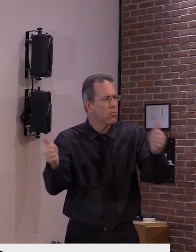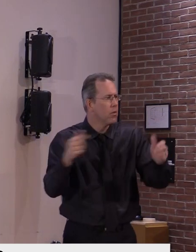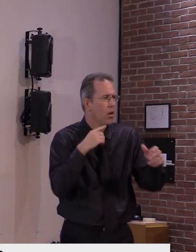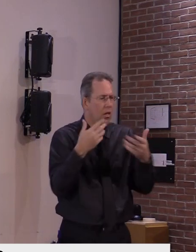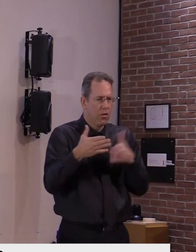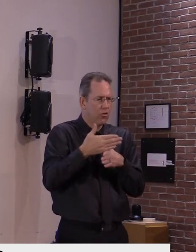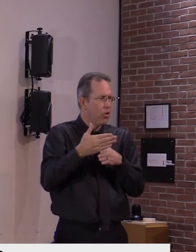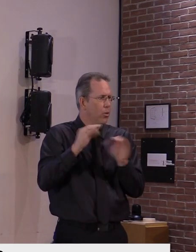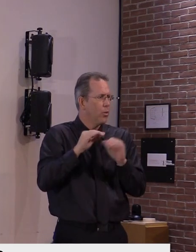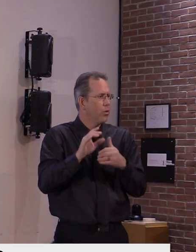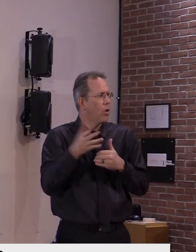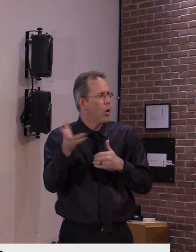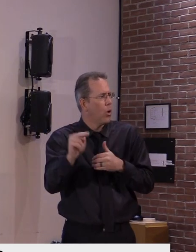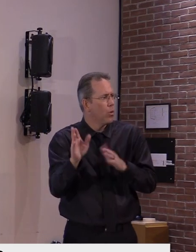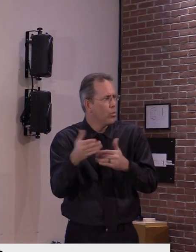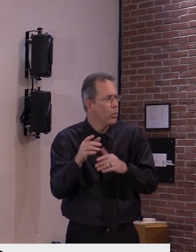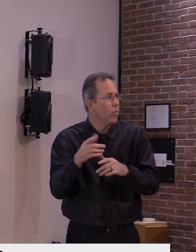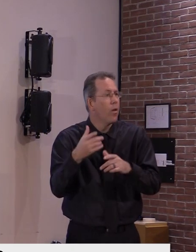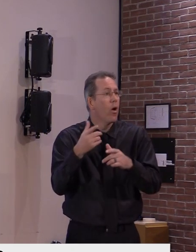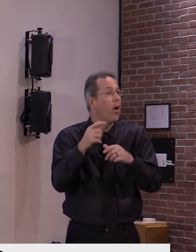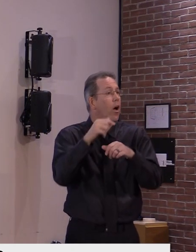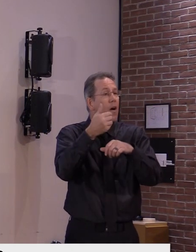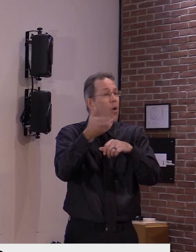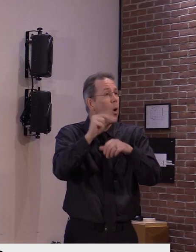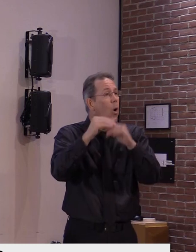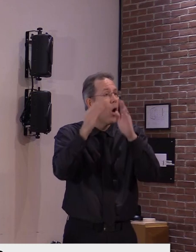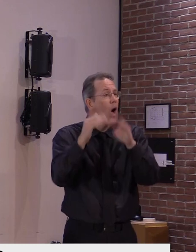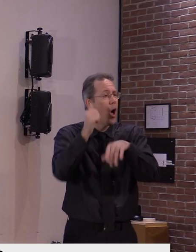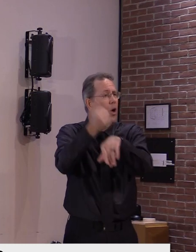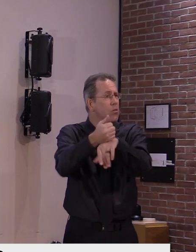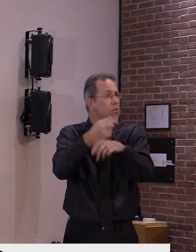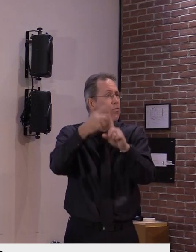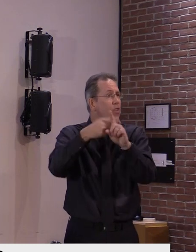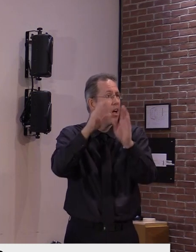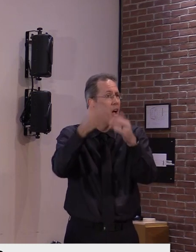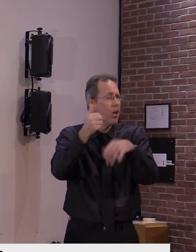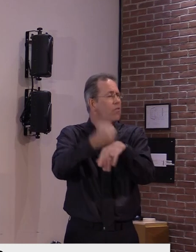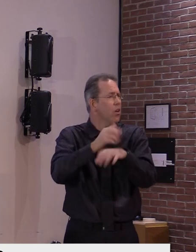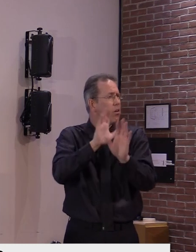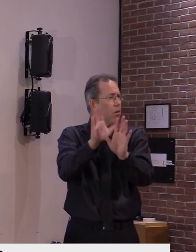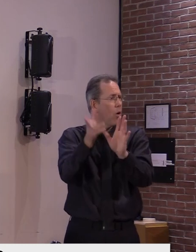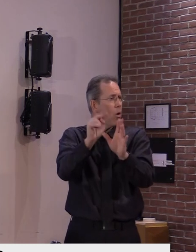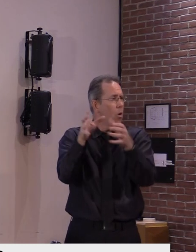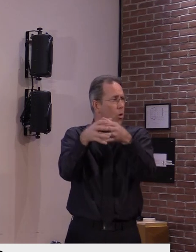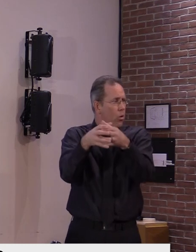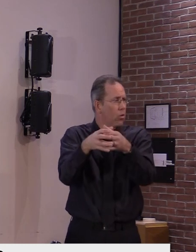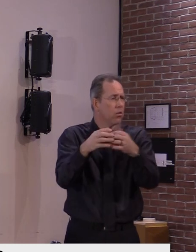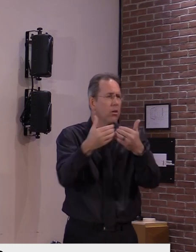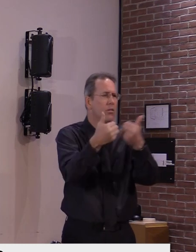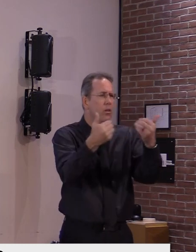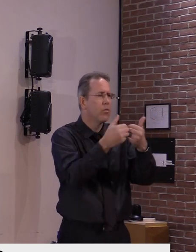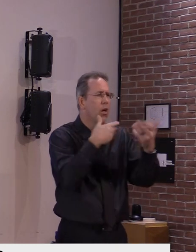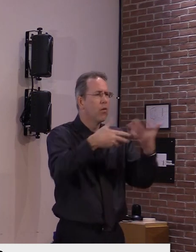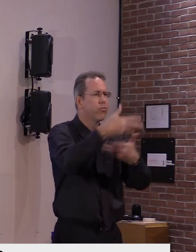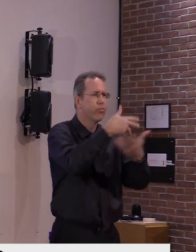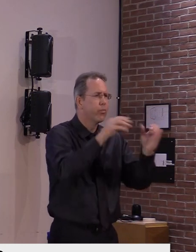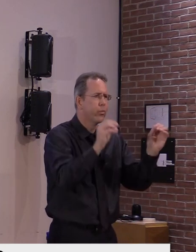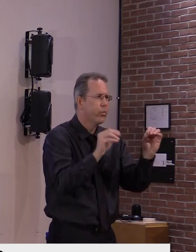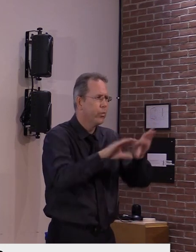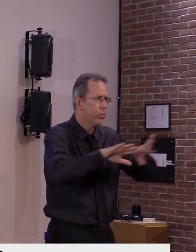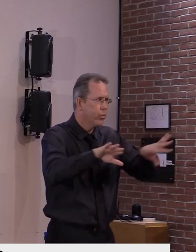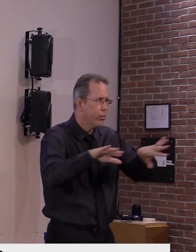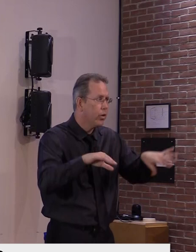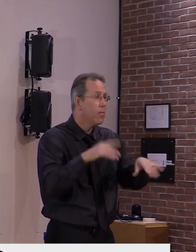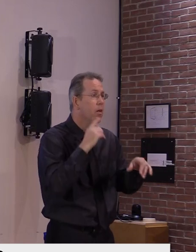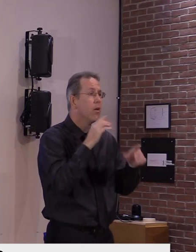households in those scenarios. Again, they shouldn't be pulling them together to dine close together, but set up just like a restaurant